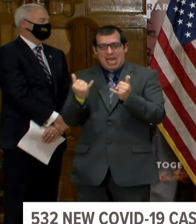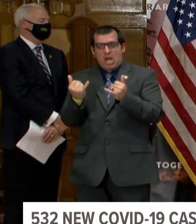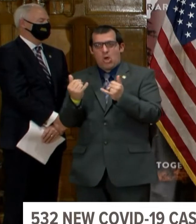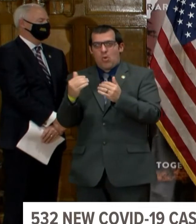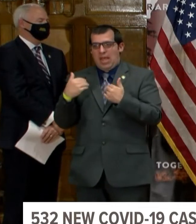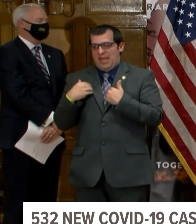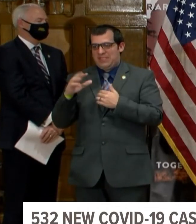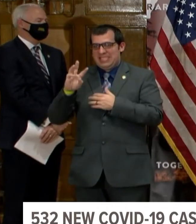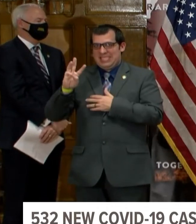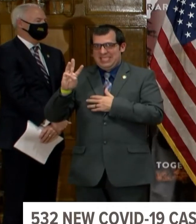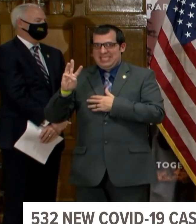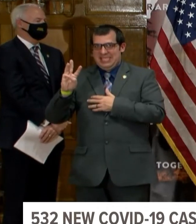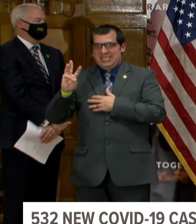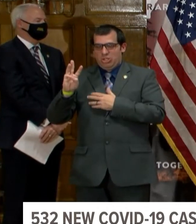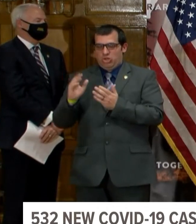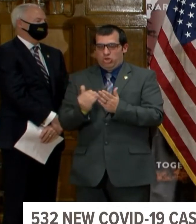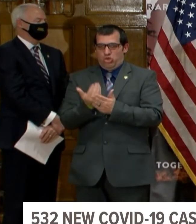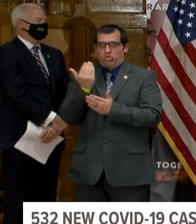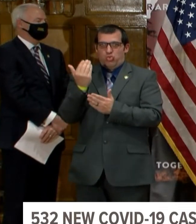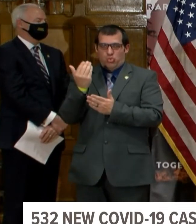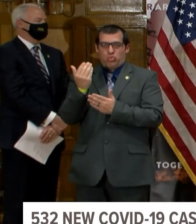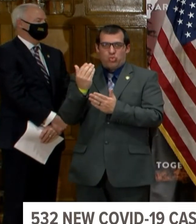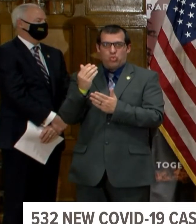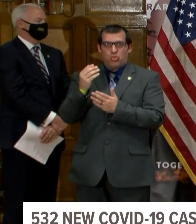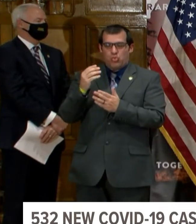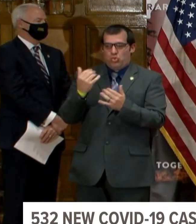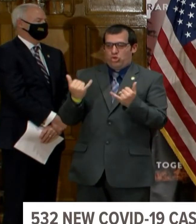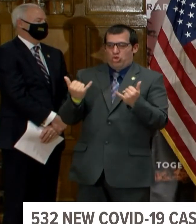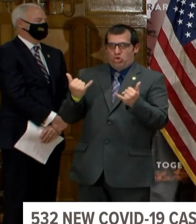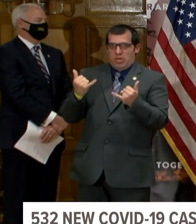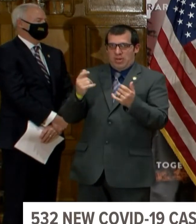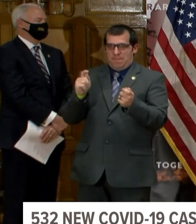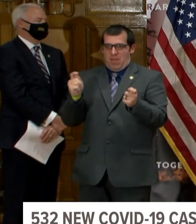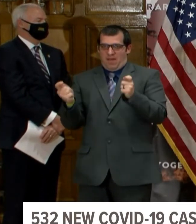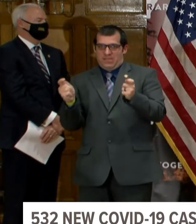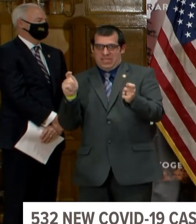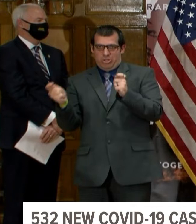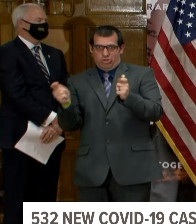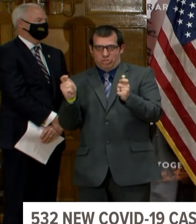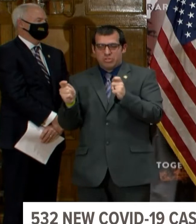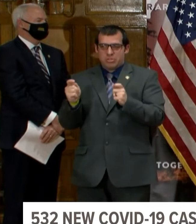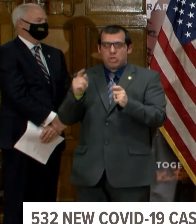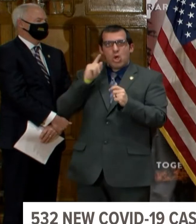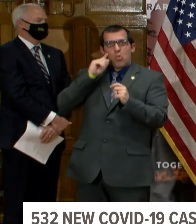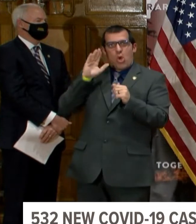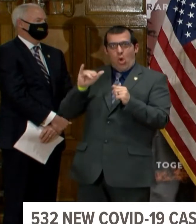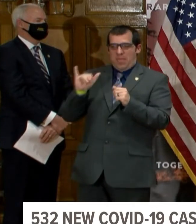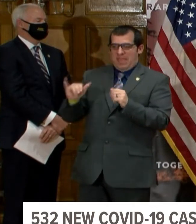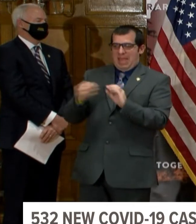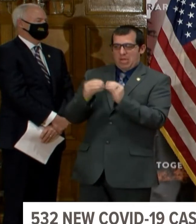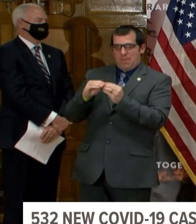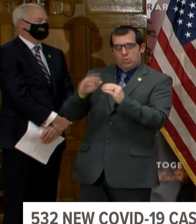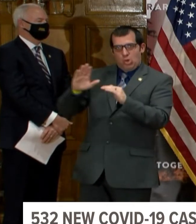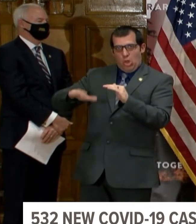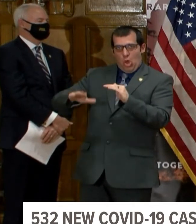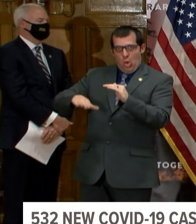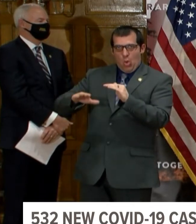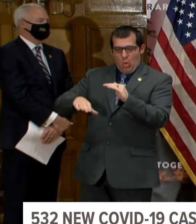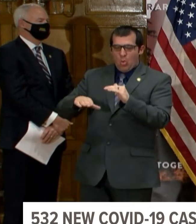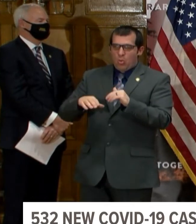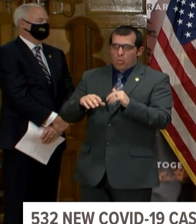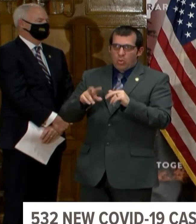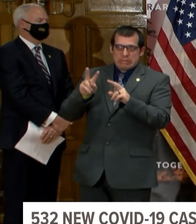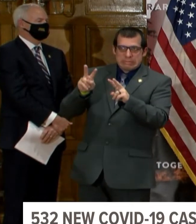have 6 new active modifications. We're hoping that that number stays low and hoping that